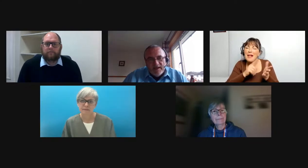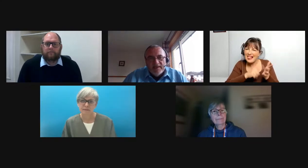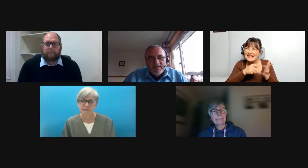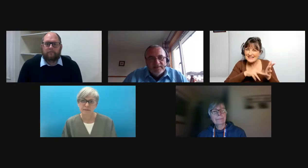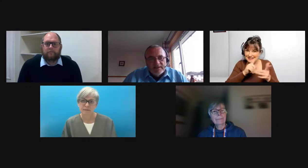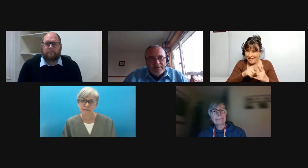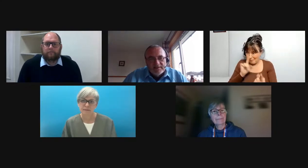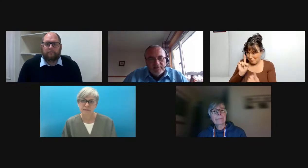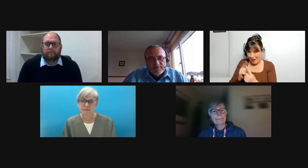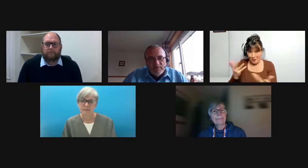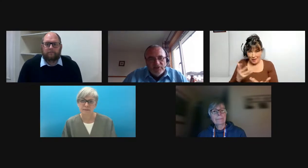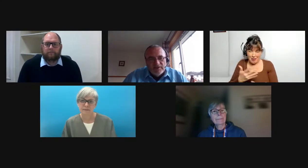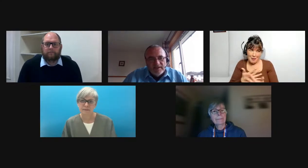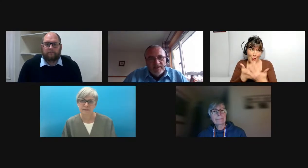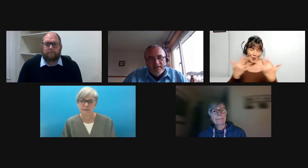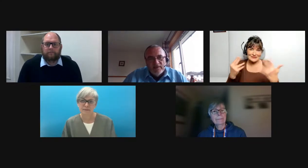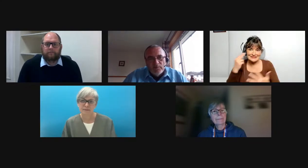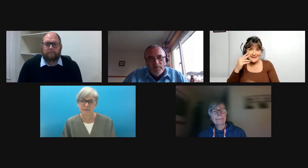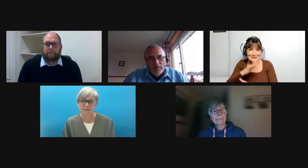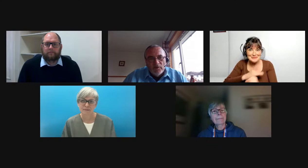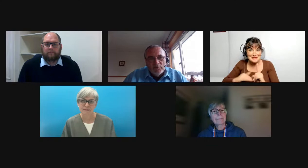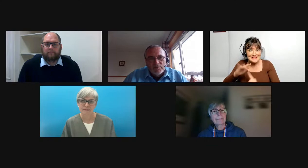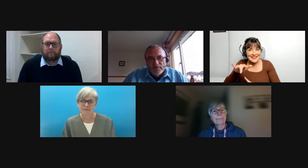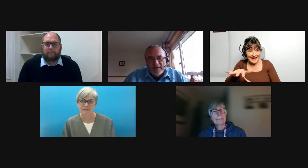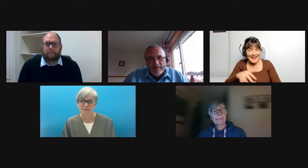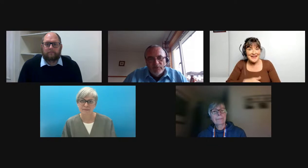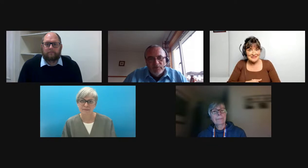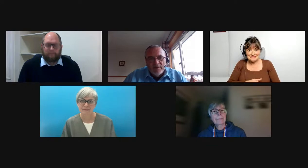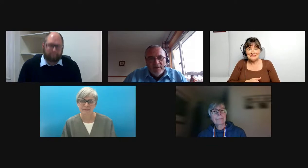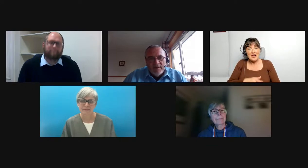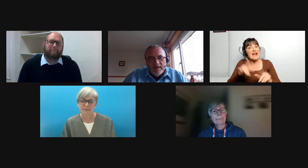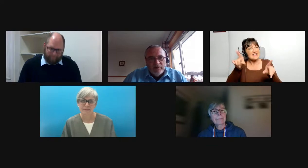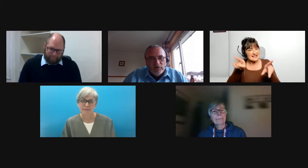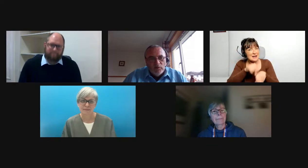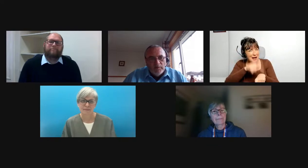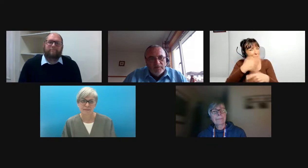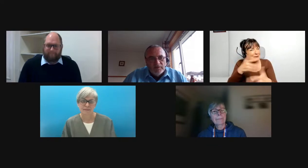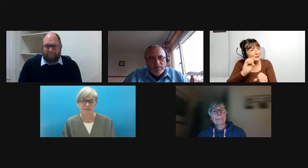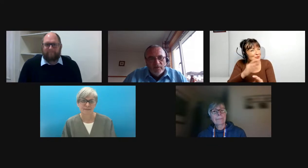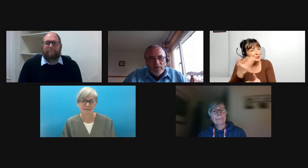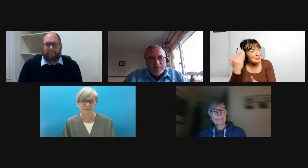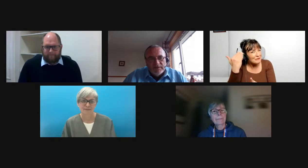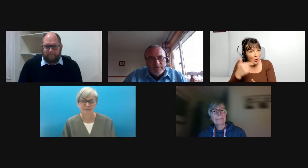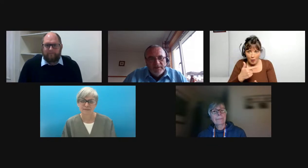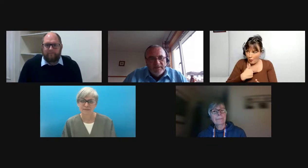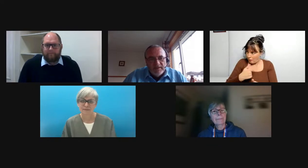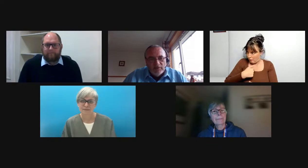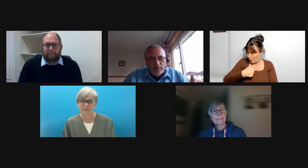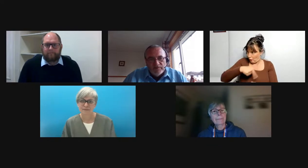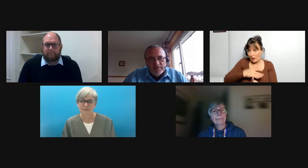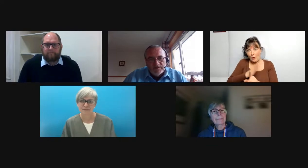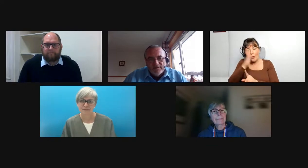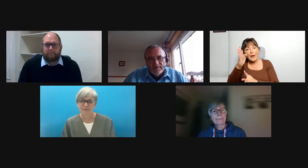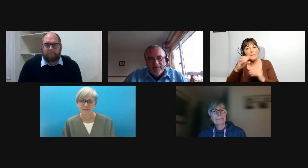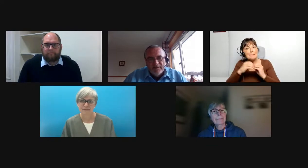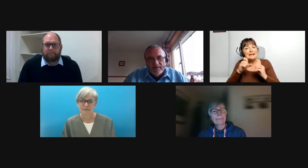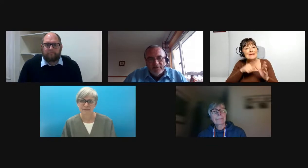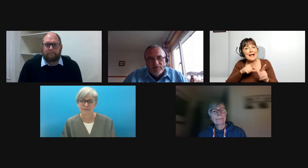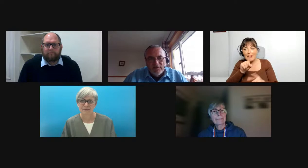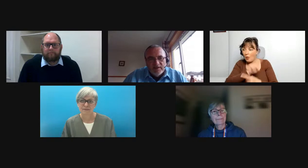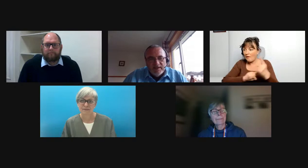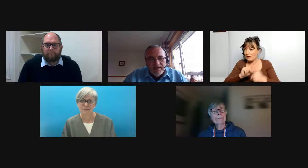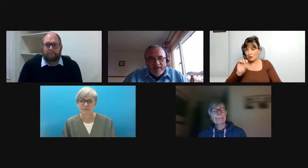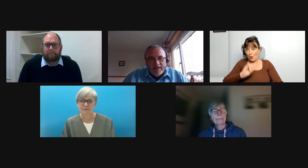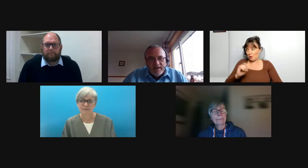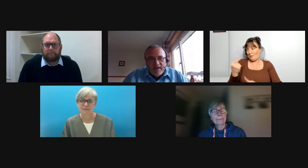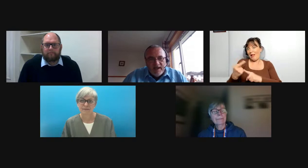community, and as I mentioned earlier, we were also able in October to go along to the BDA conference in